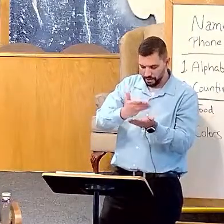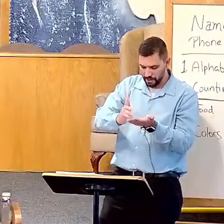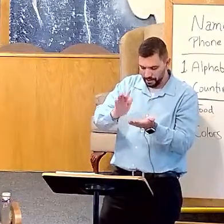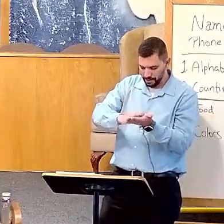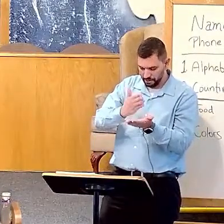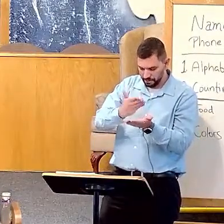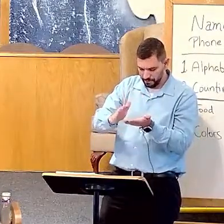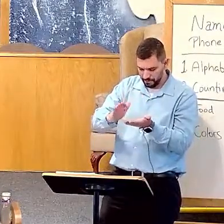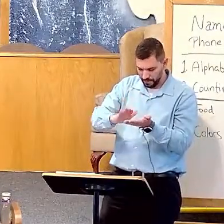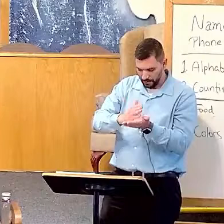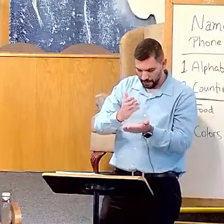it is.